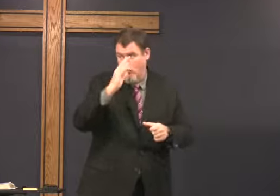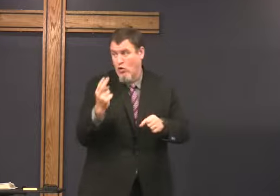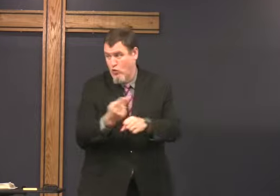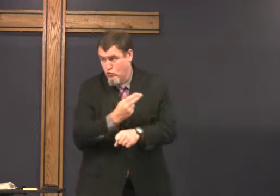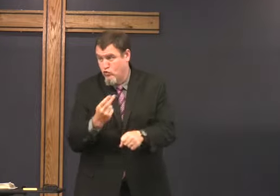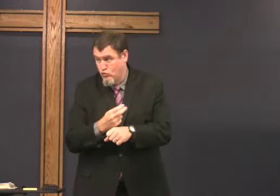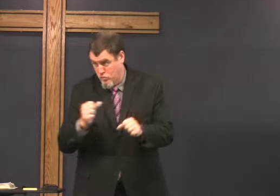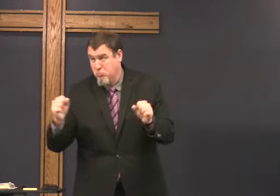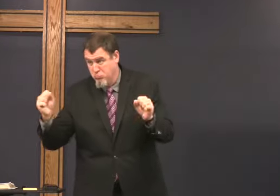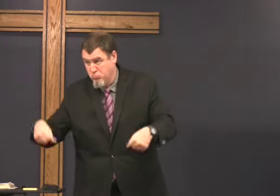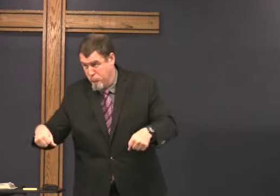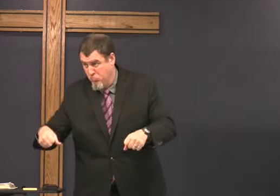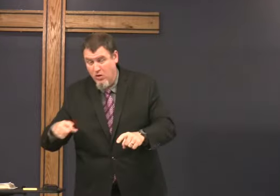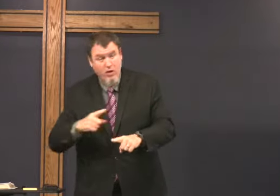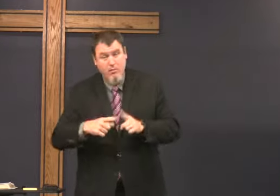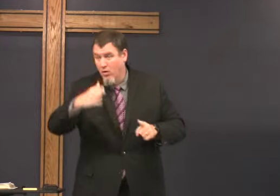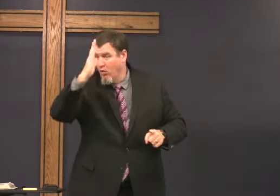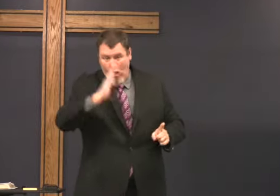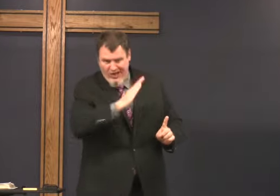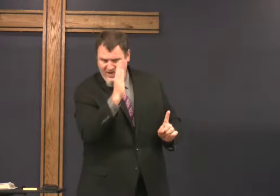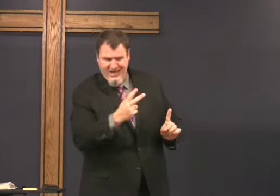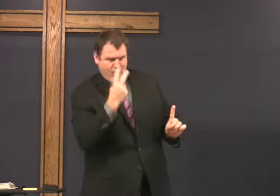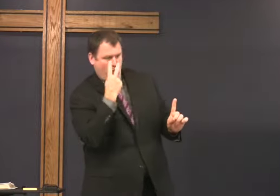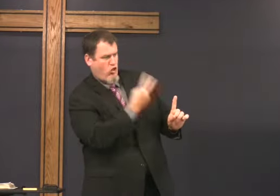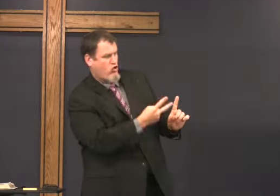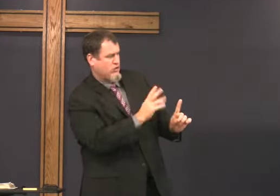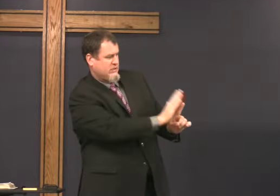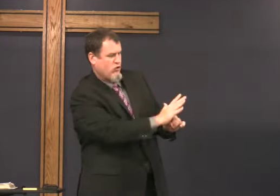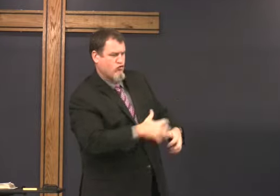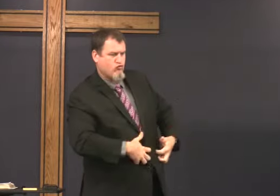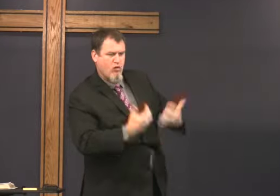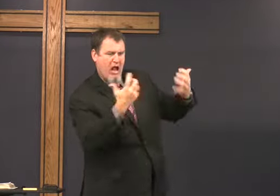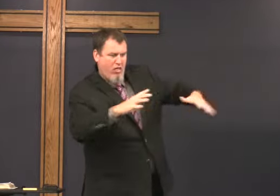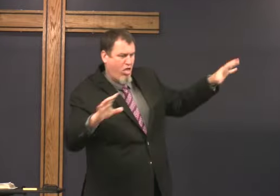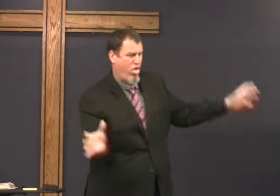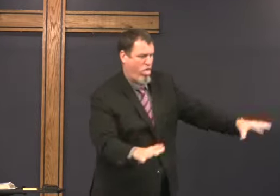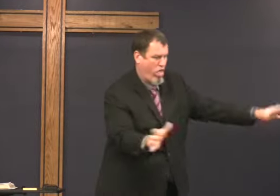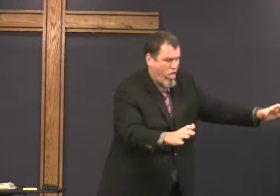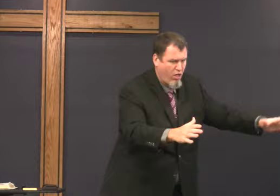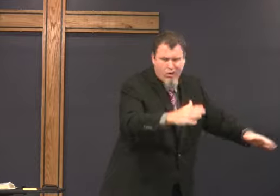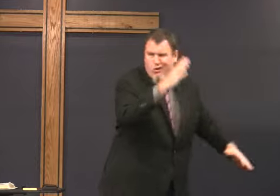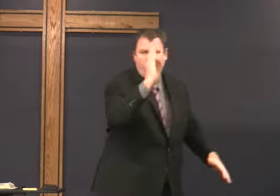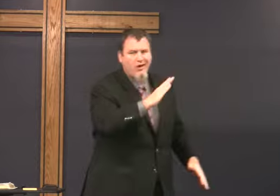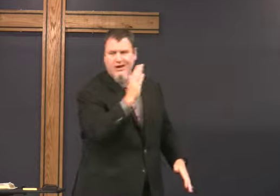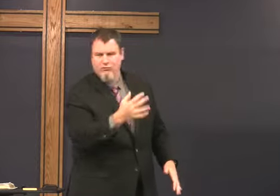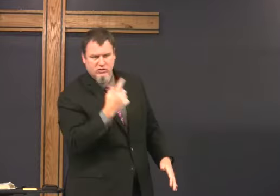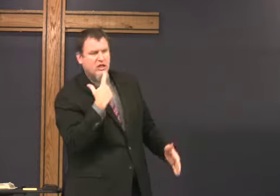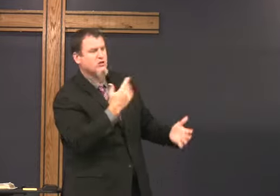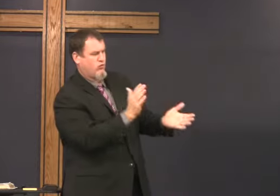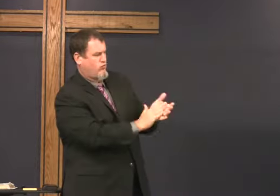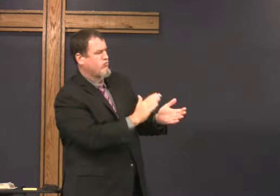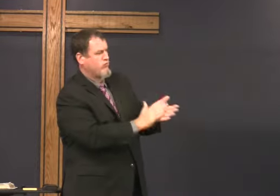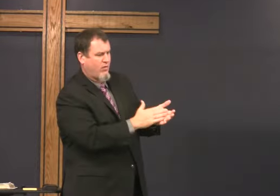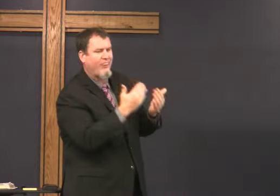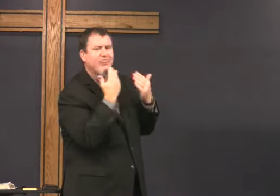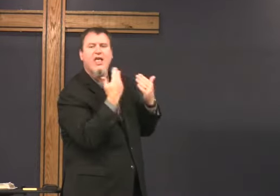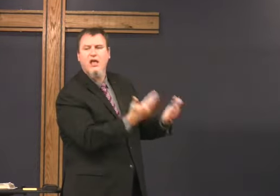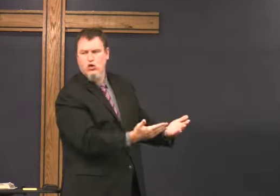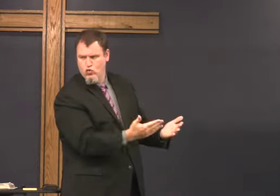through sin, but God's righteous and has anger, but not us. We